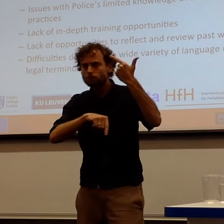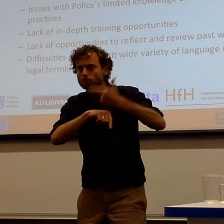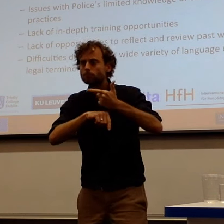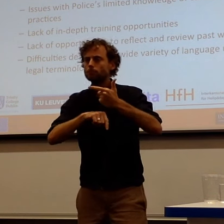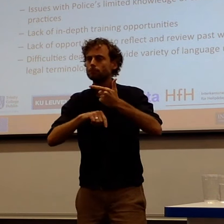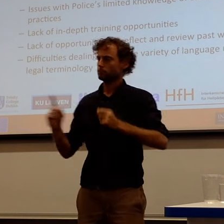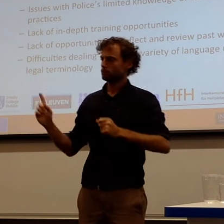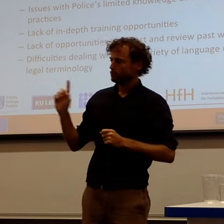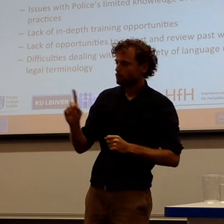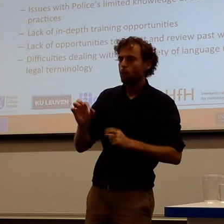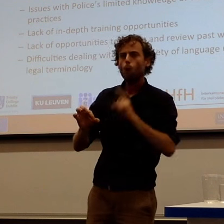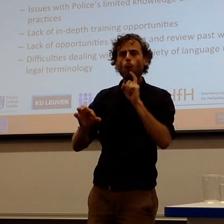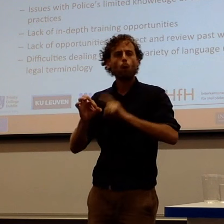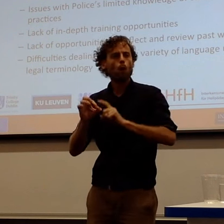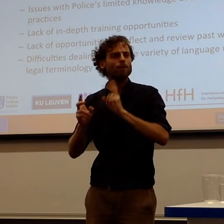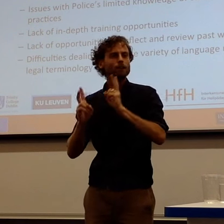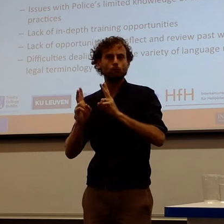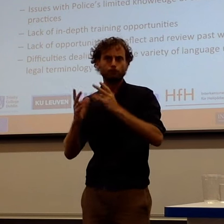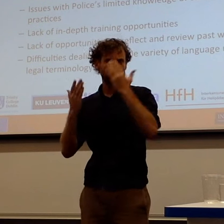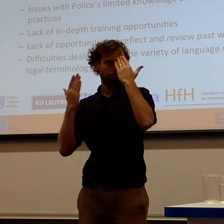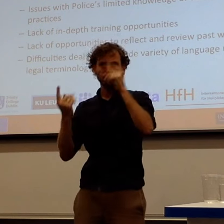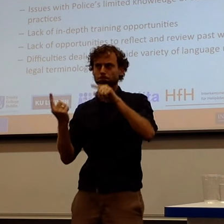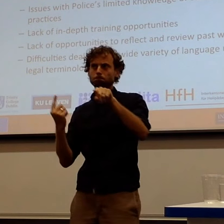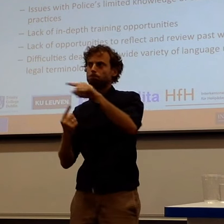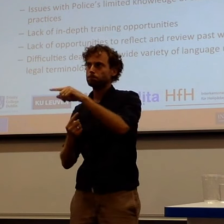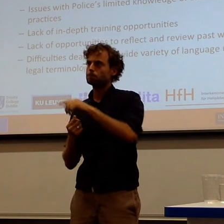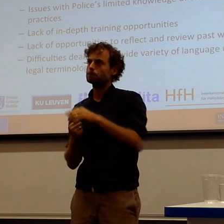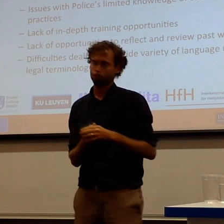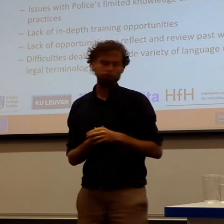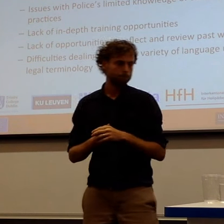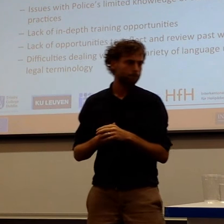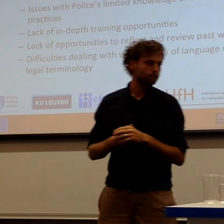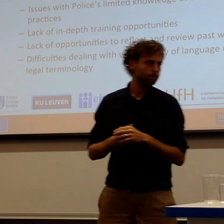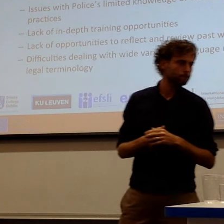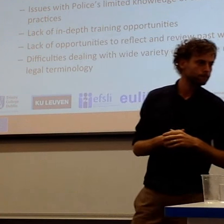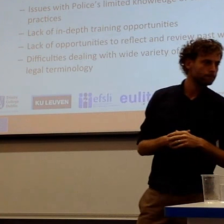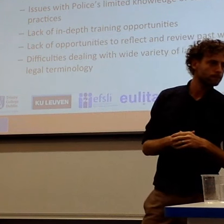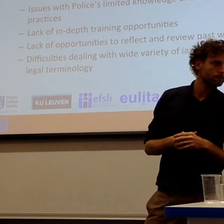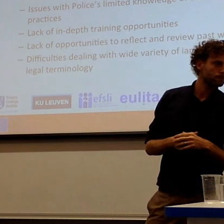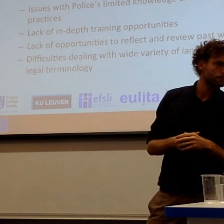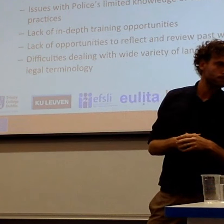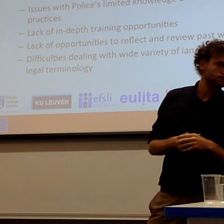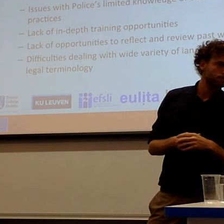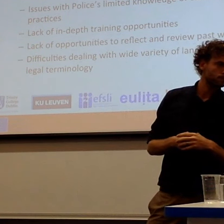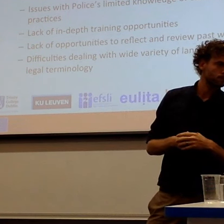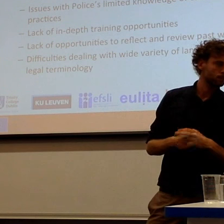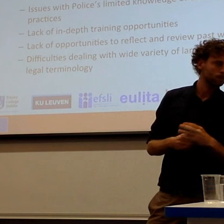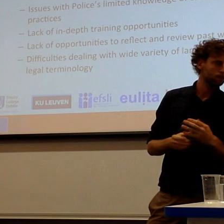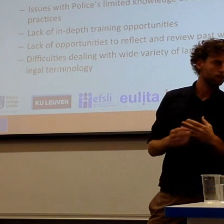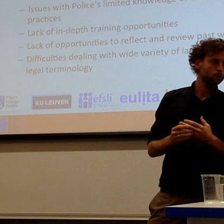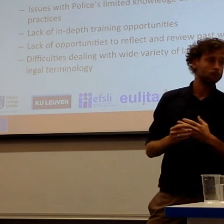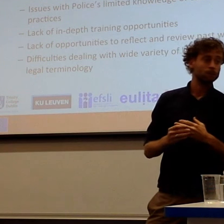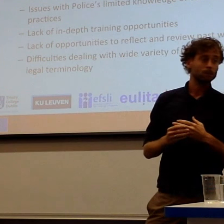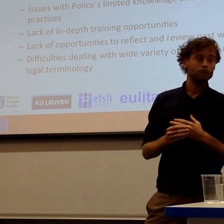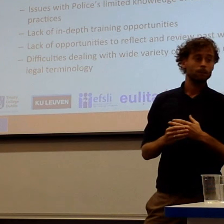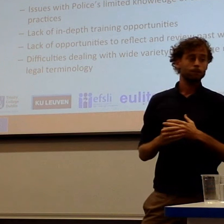The interpreters did say that many police were not aware of best practice in terms of filming sign language interviews and making